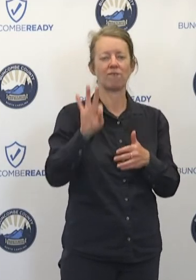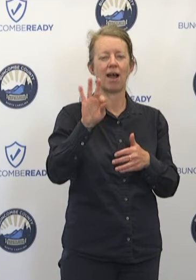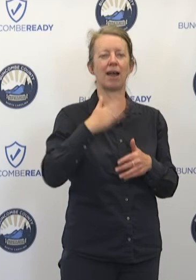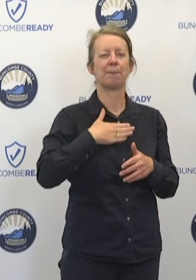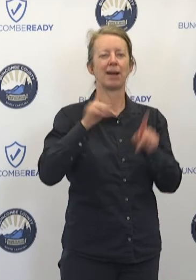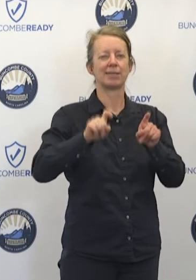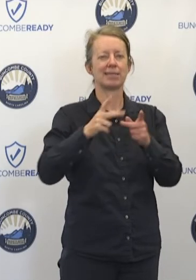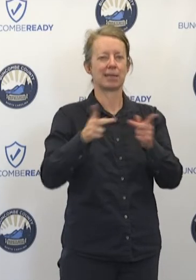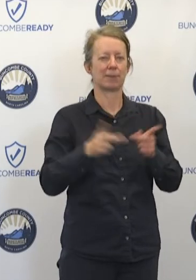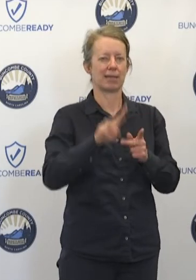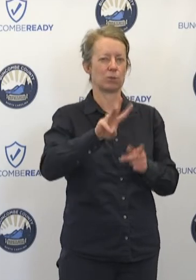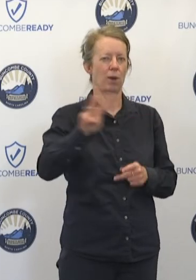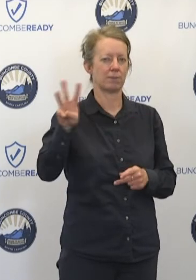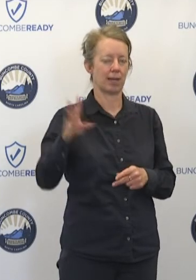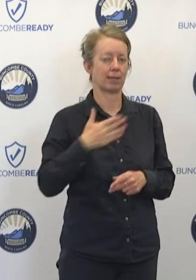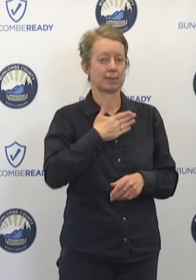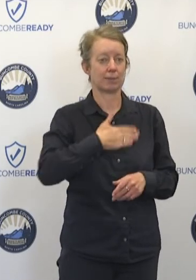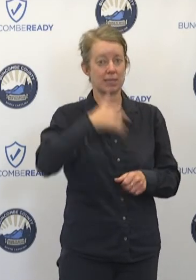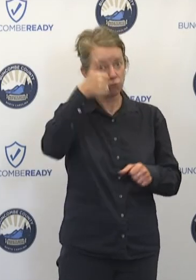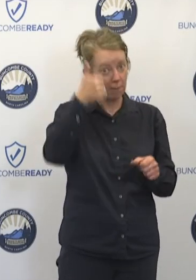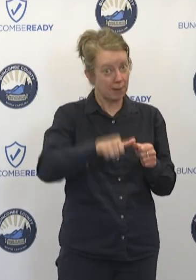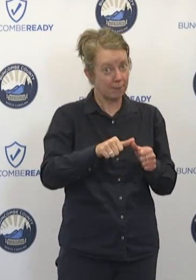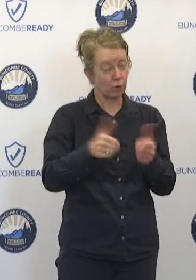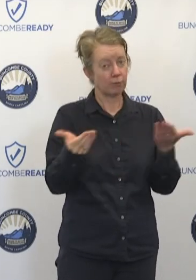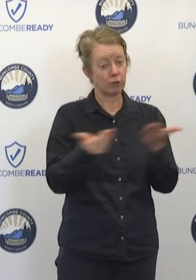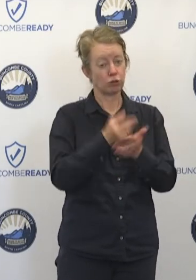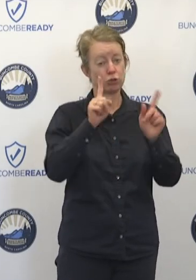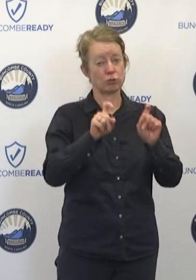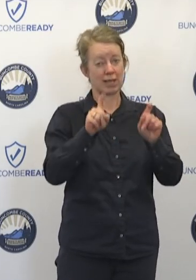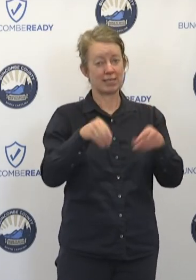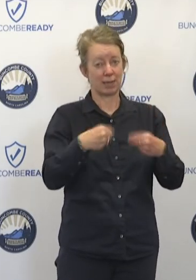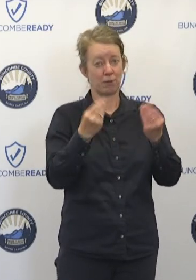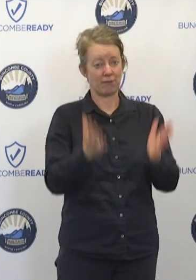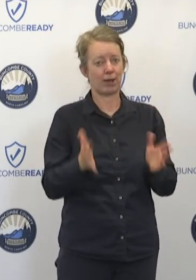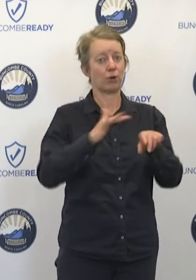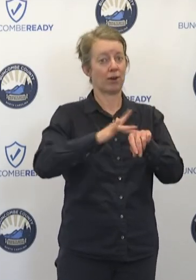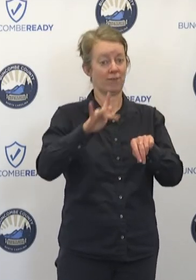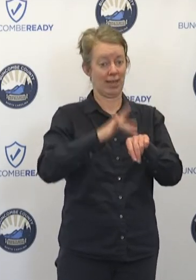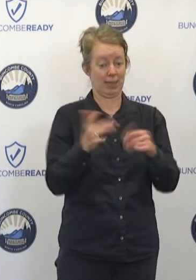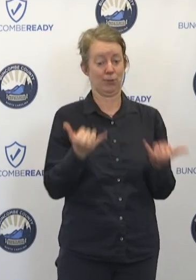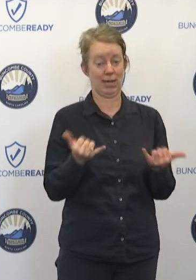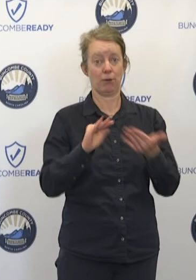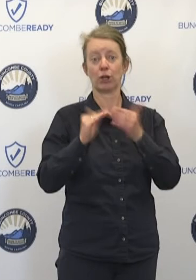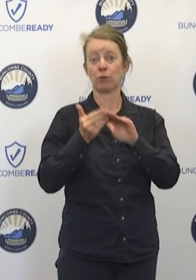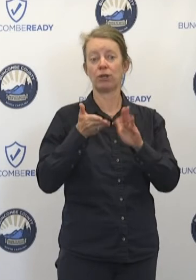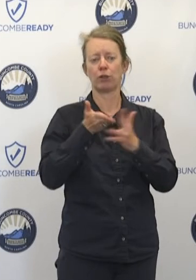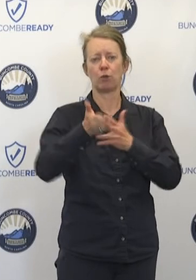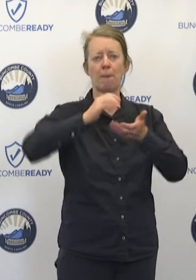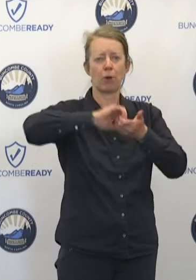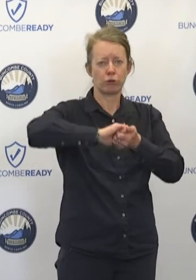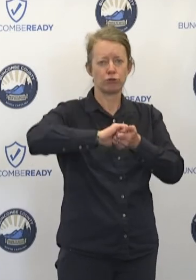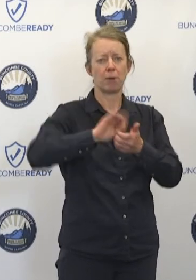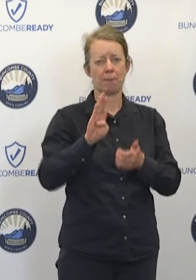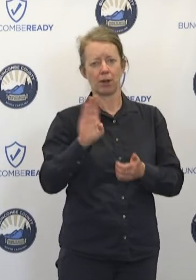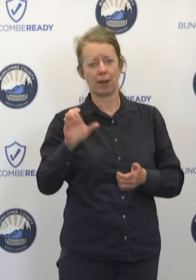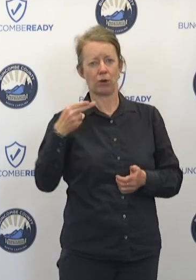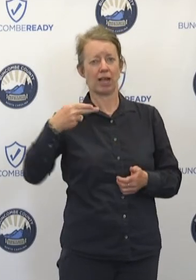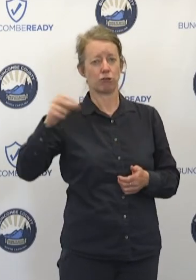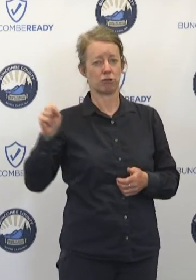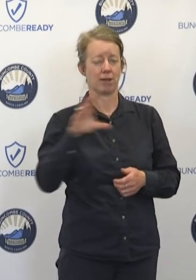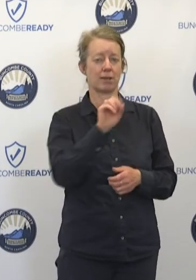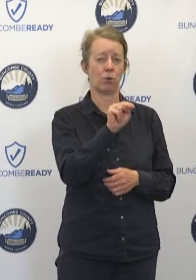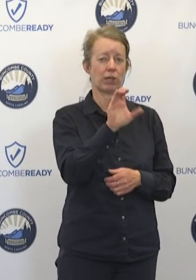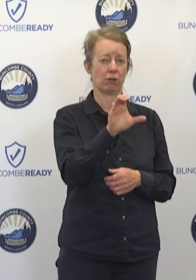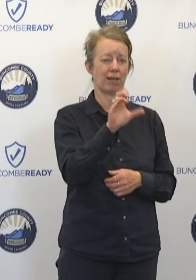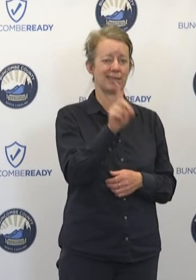website. Please remember that a new testing provider is available in our community through a partnership of Buncombe County HHS and